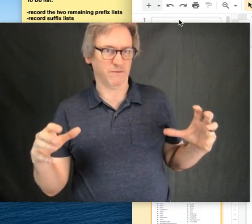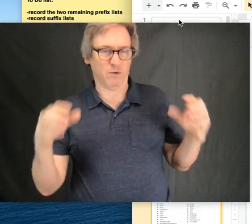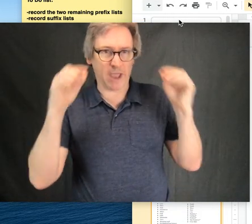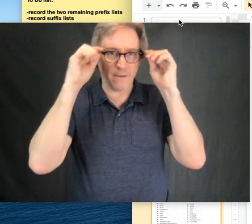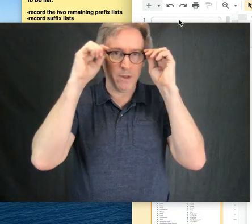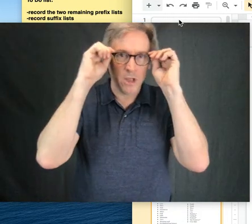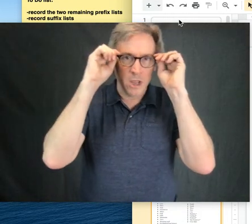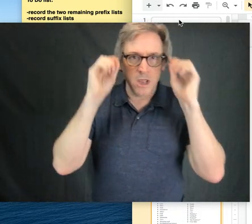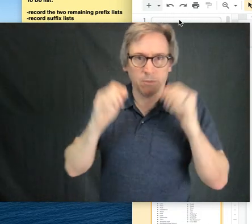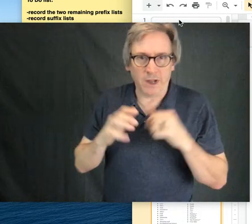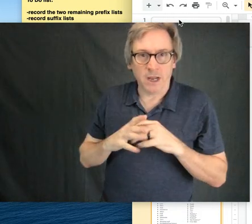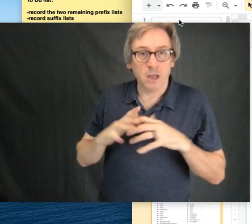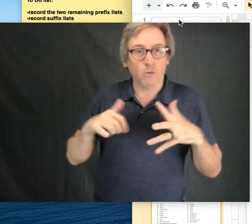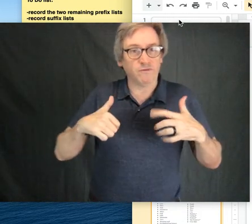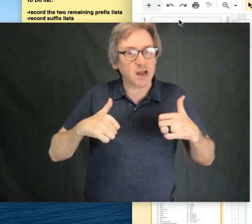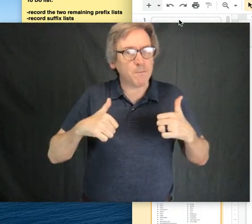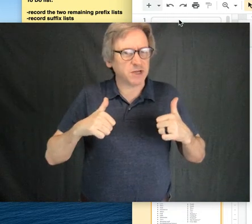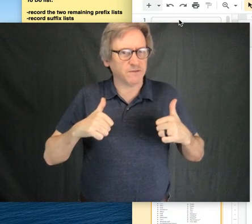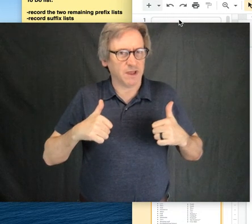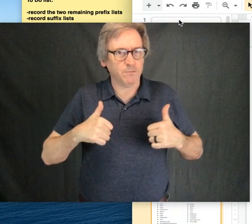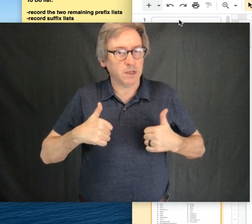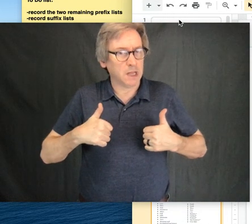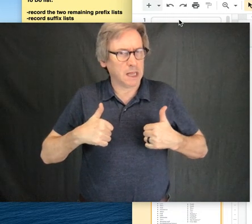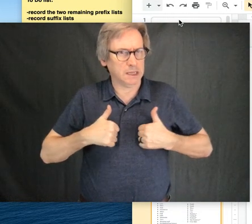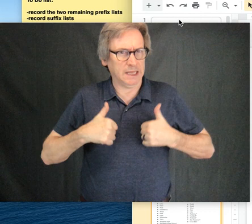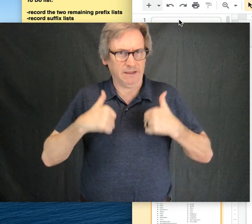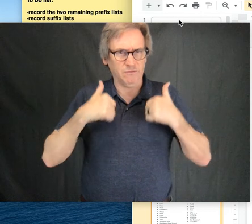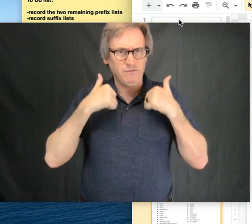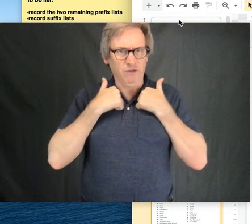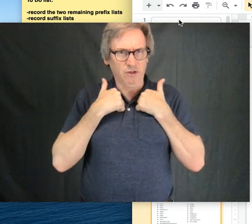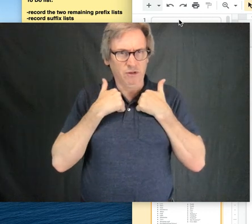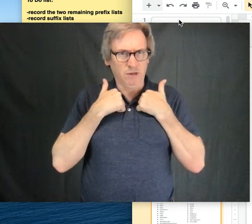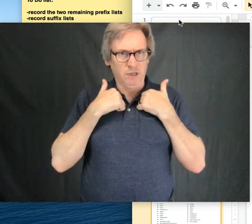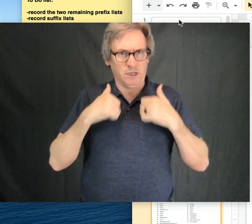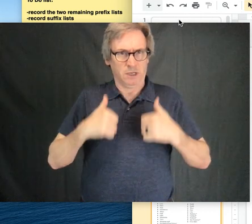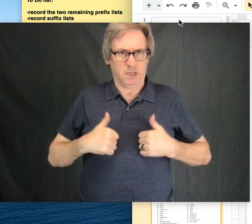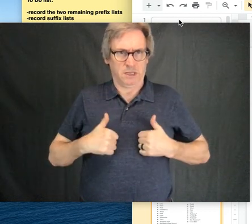all of the vocab, but we've done a bunch of them. Live,